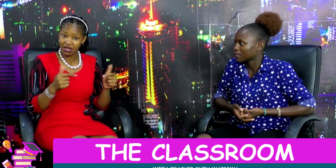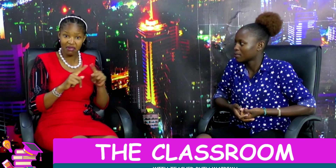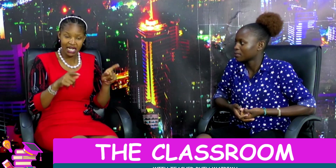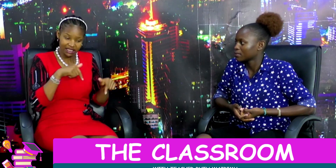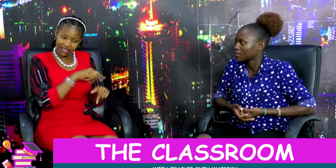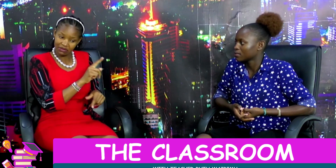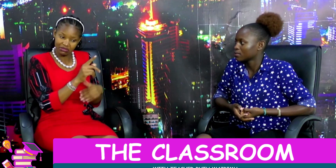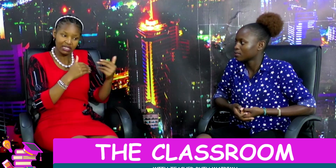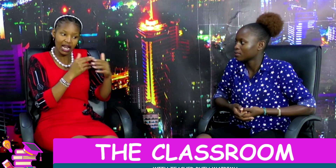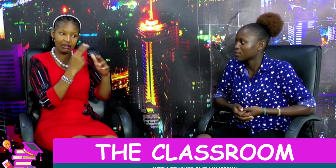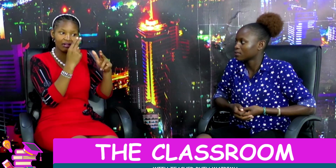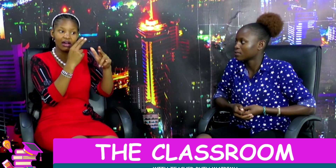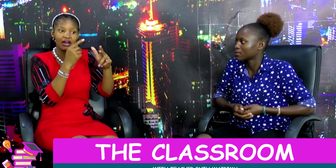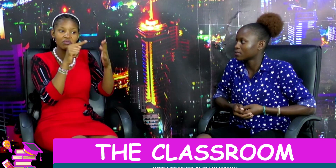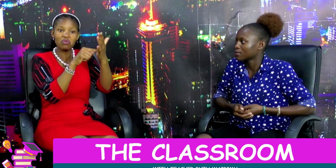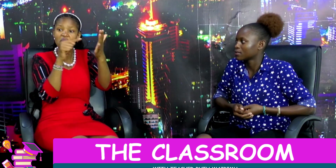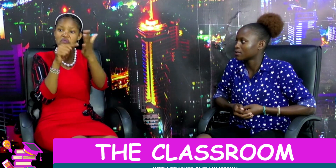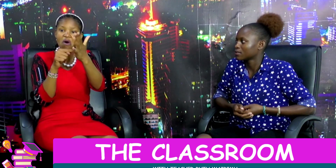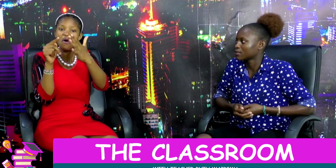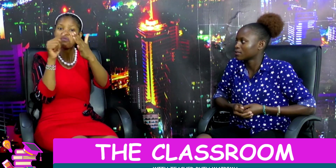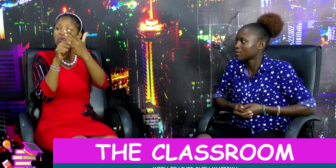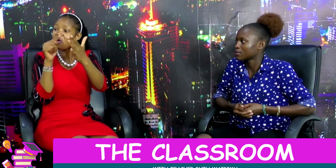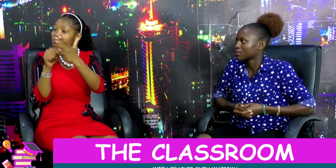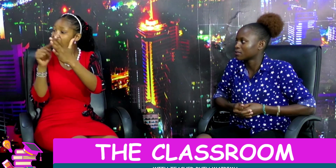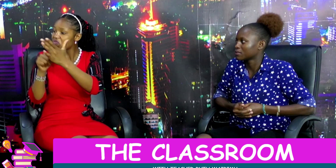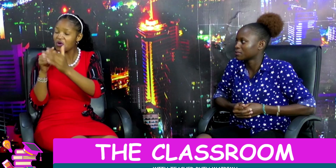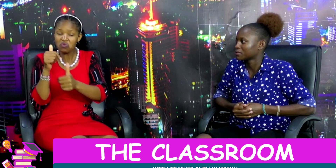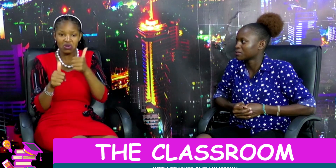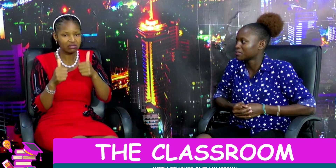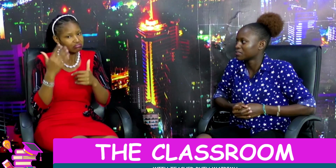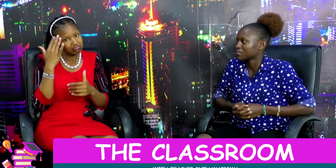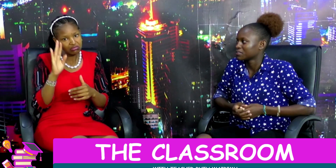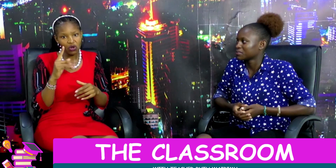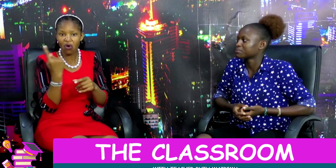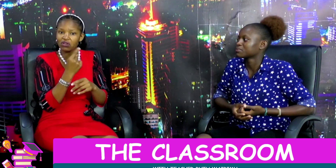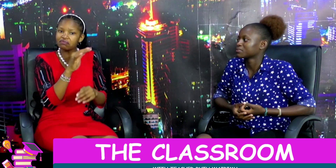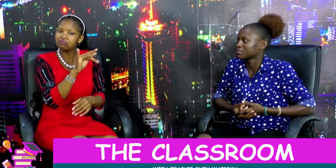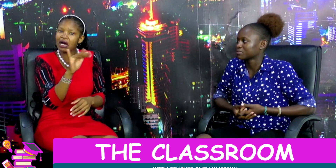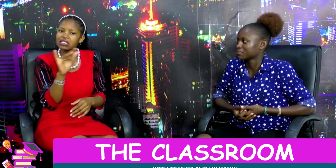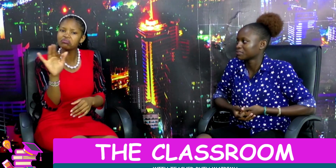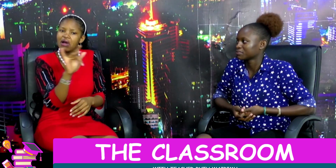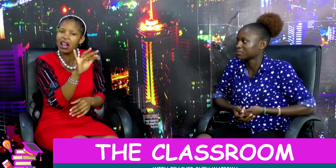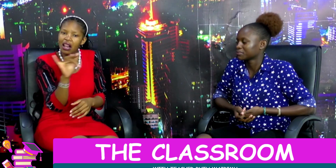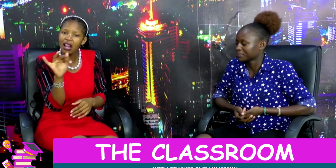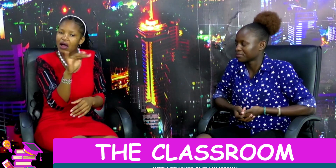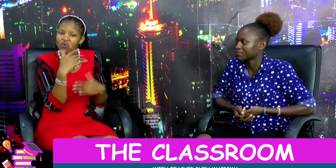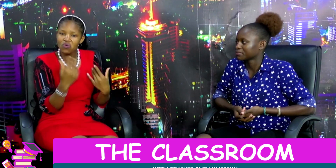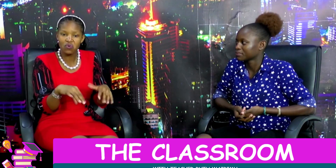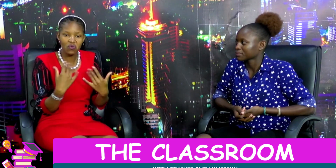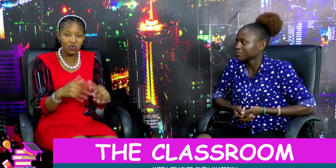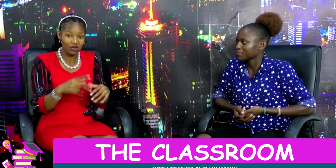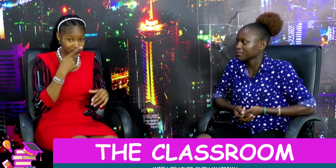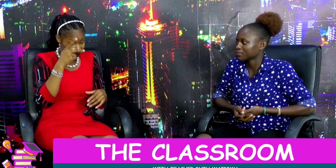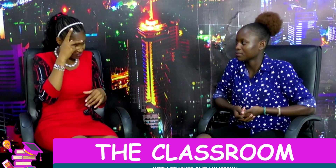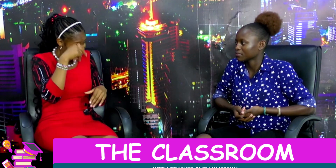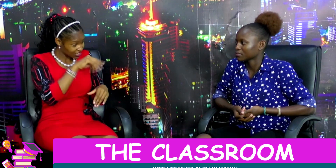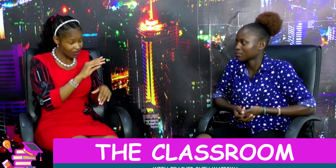we find situations where parents can't learn sign language and it's somehow challenging. At least they got to learn finger